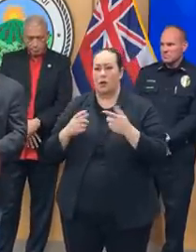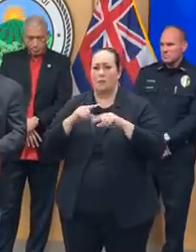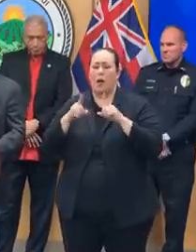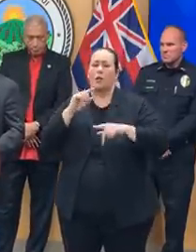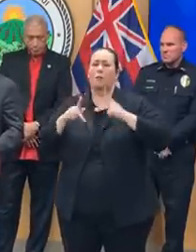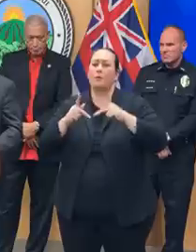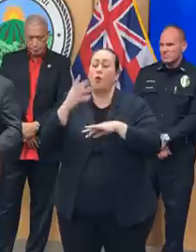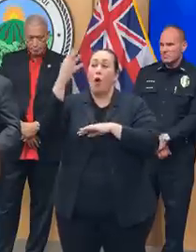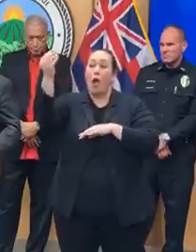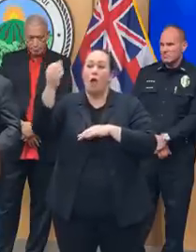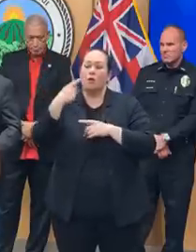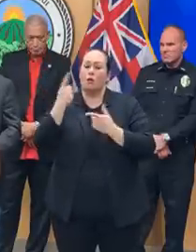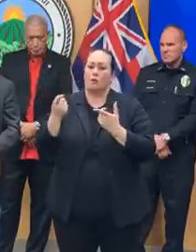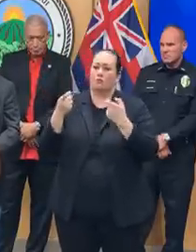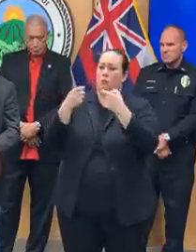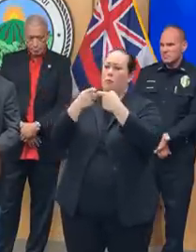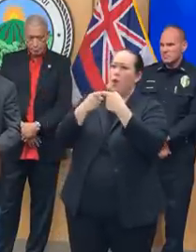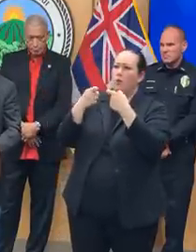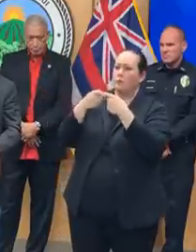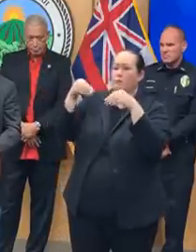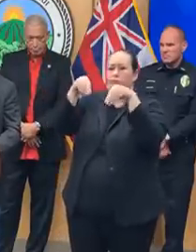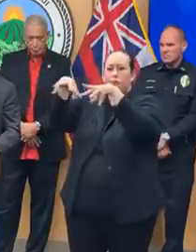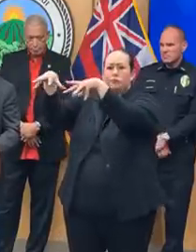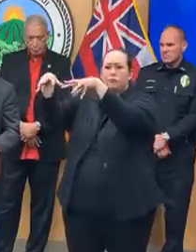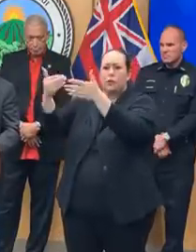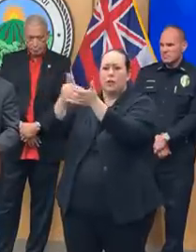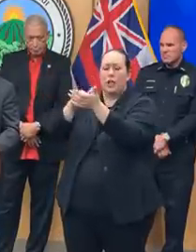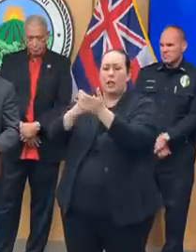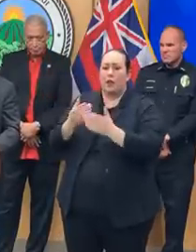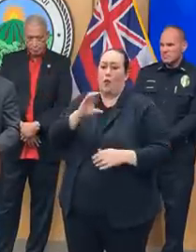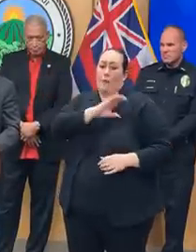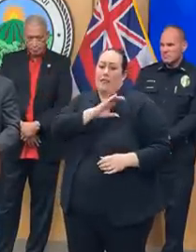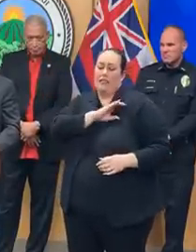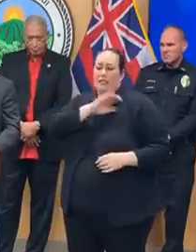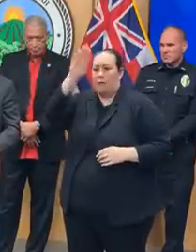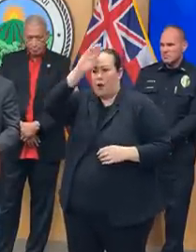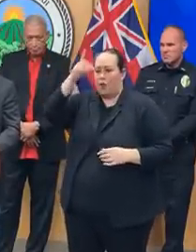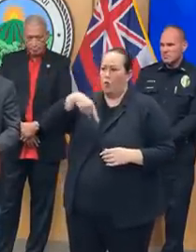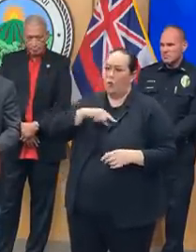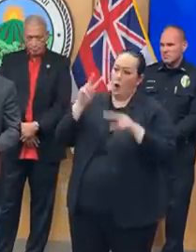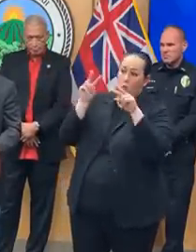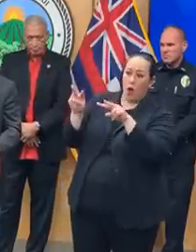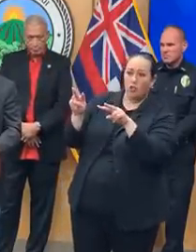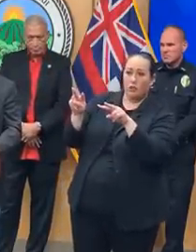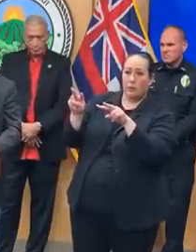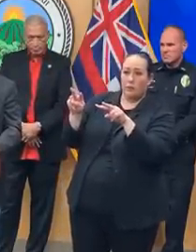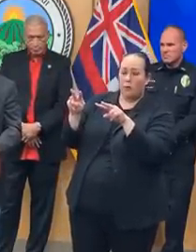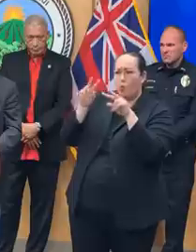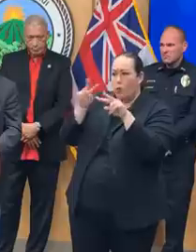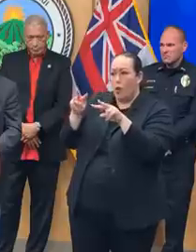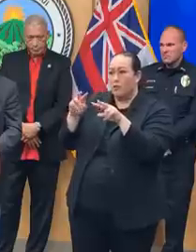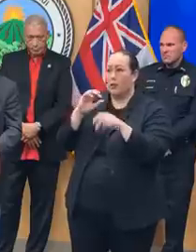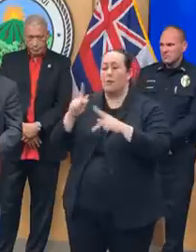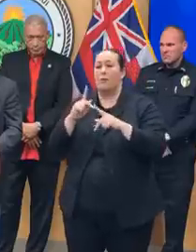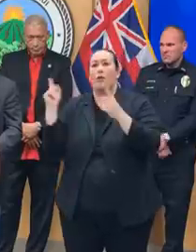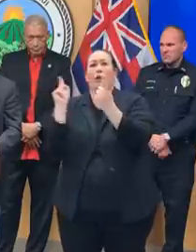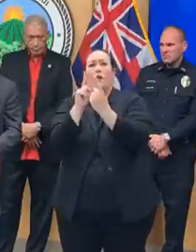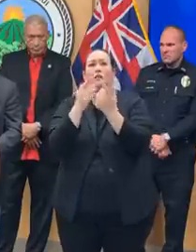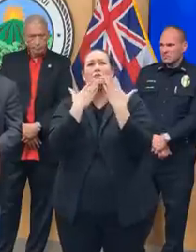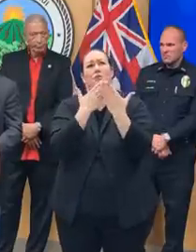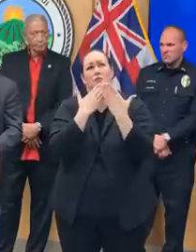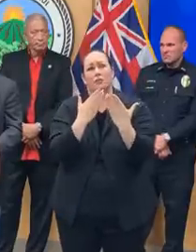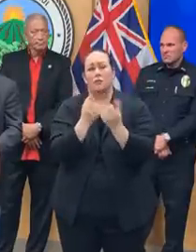it's people restoring power or the firefighters or the police, we are watching them be mahaloed by people who love